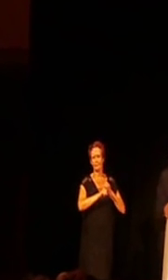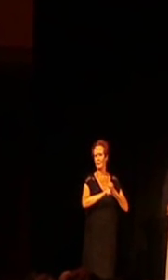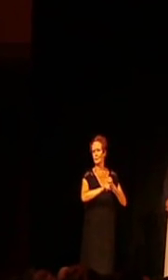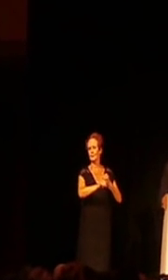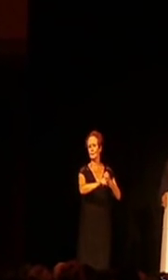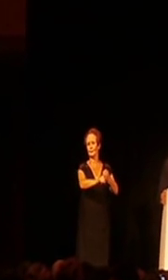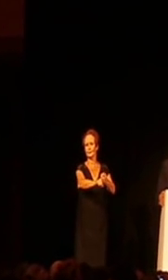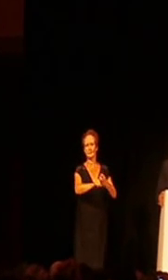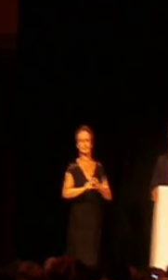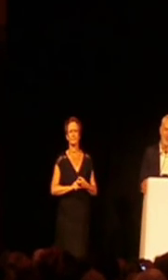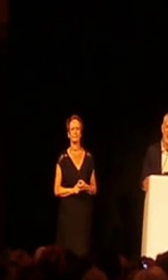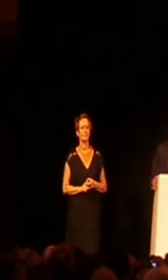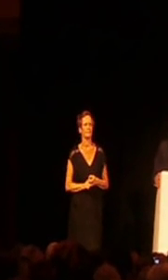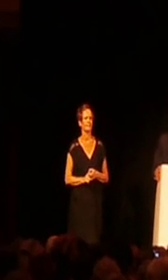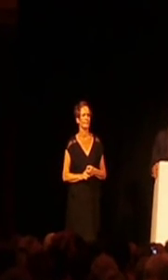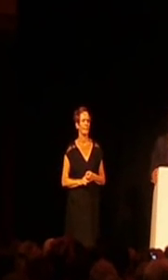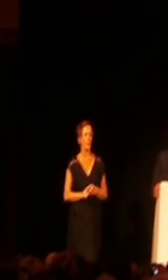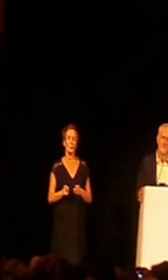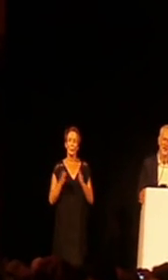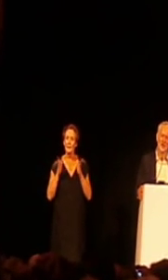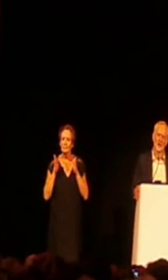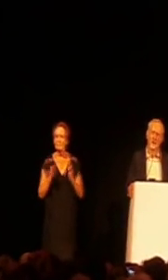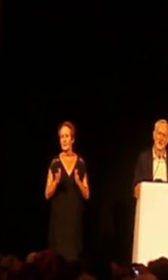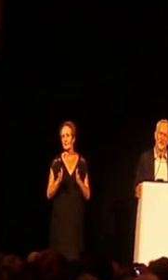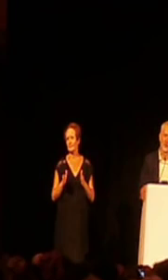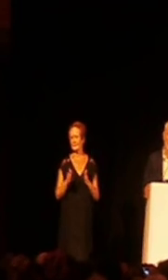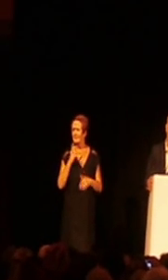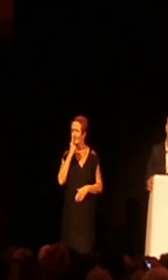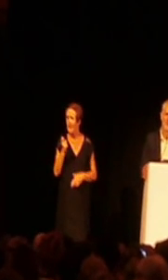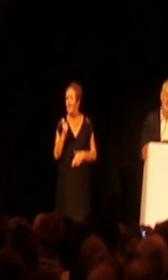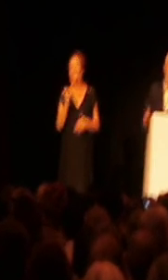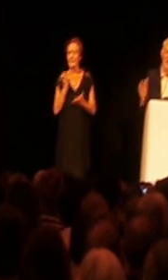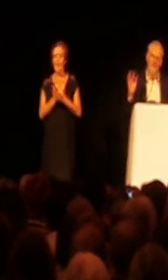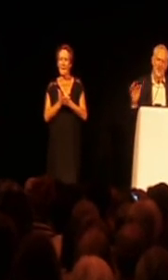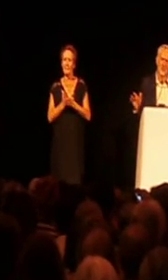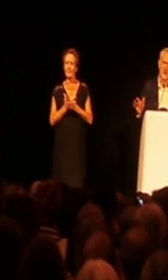Surely we can and must do things better and differently.